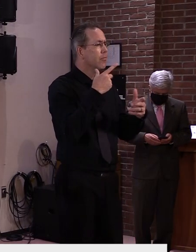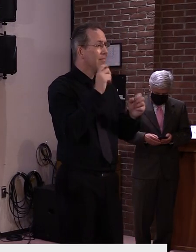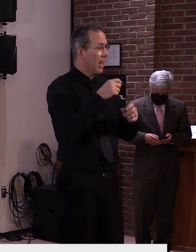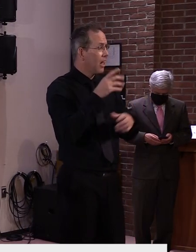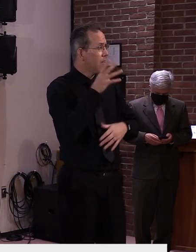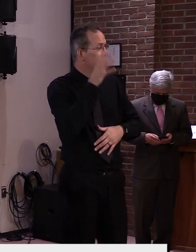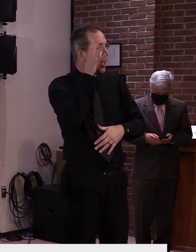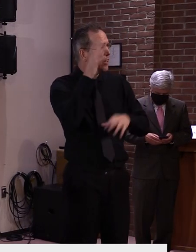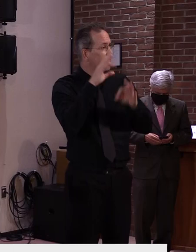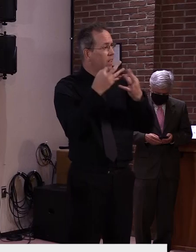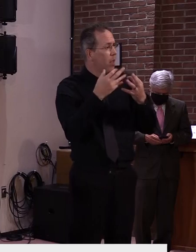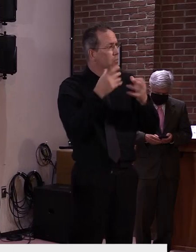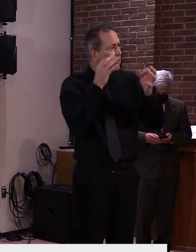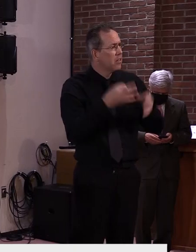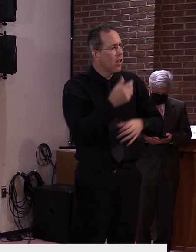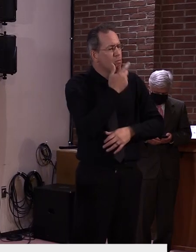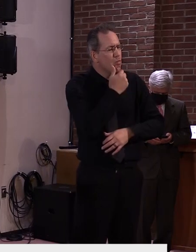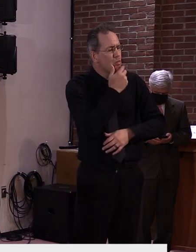every grade level?